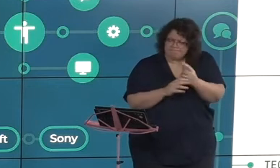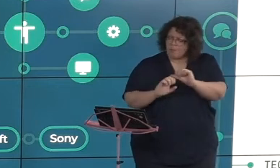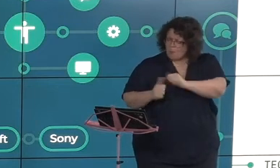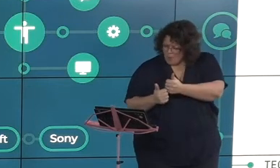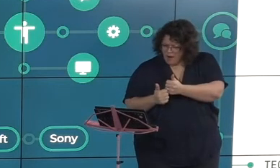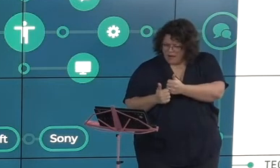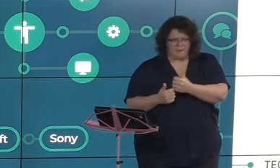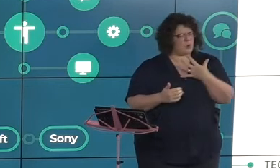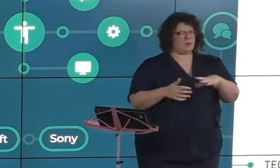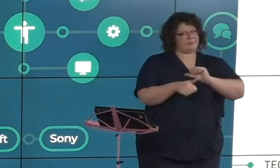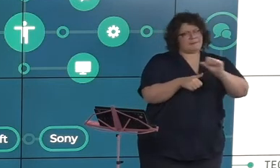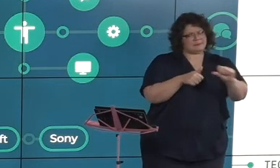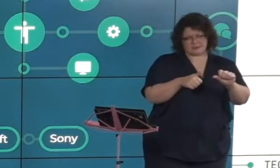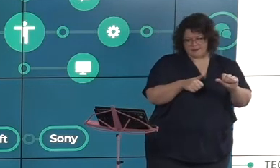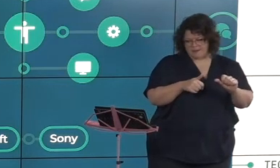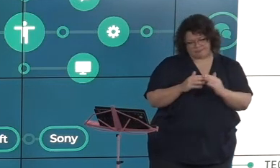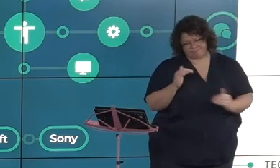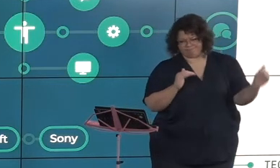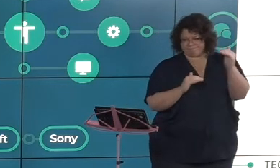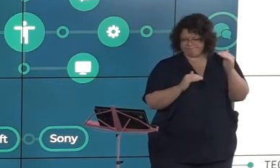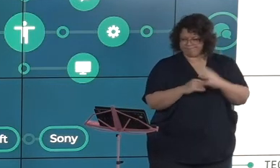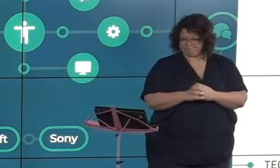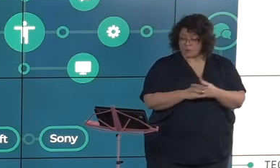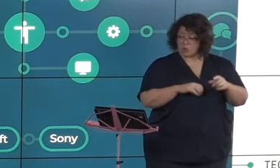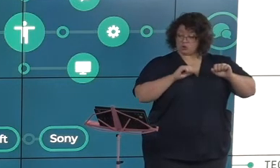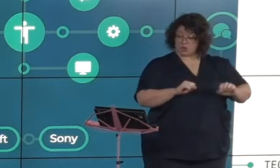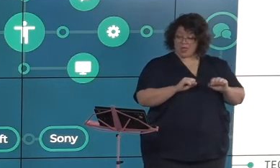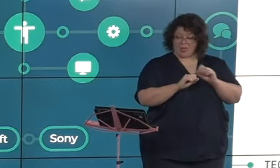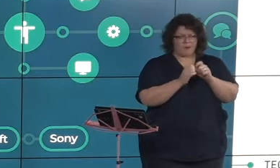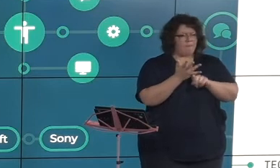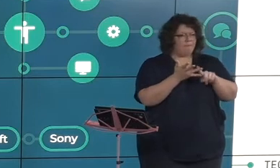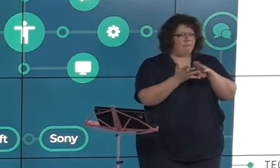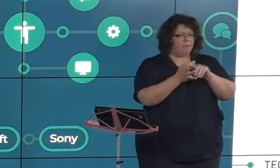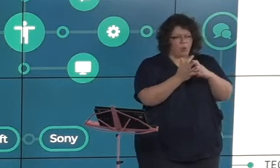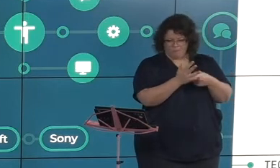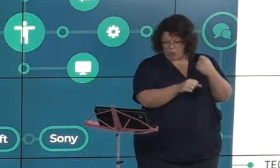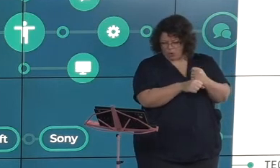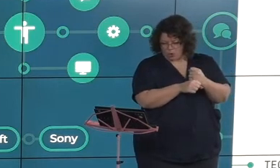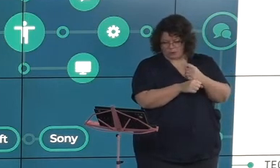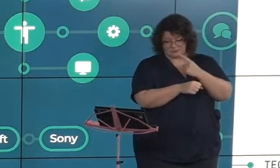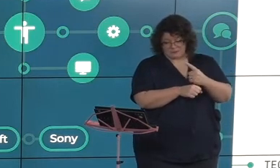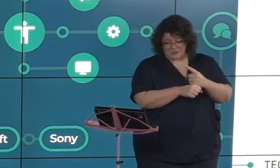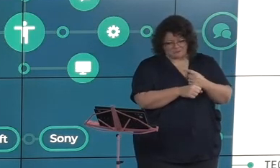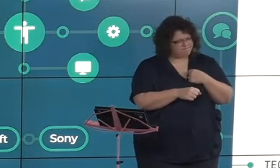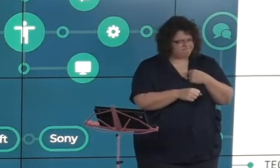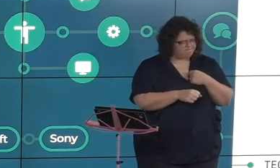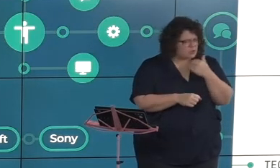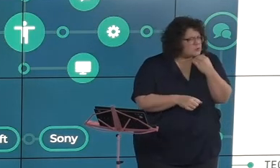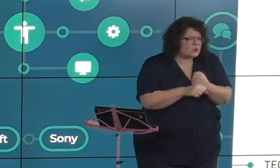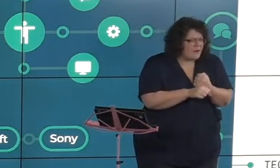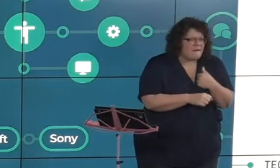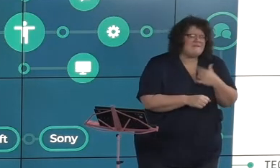to, it gave permission to the other CEOs. The Valuable 500 is